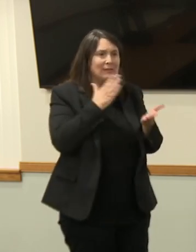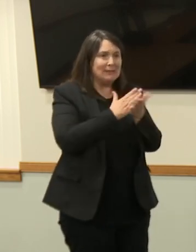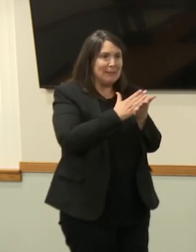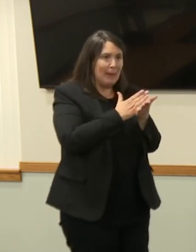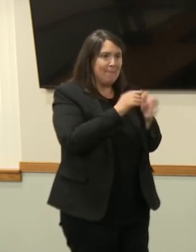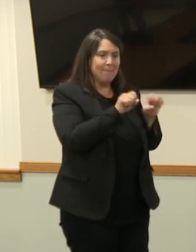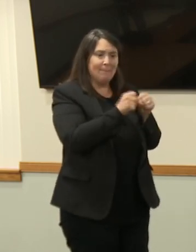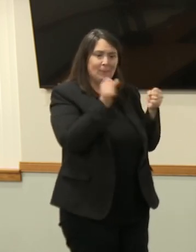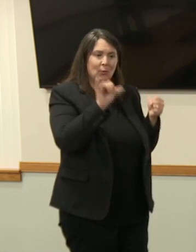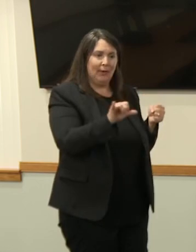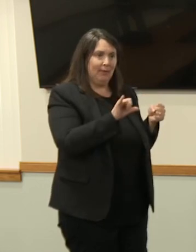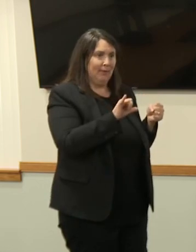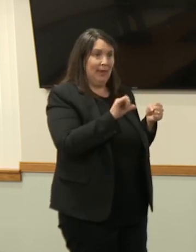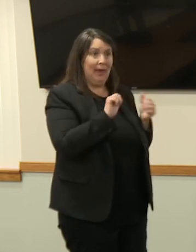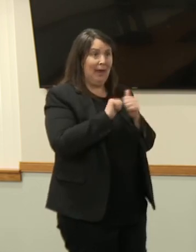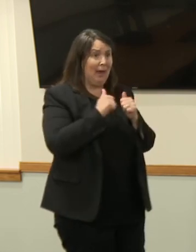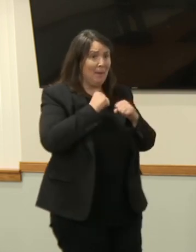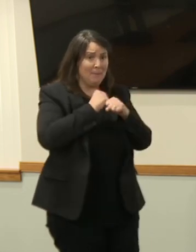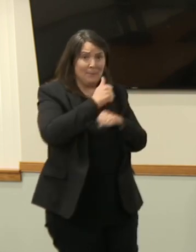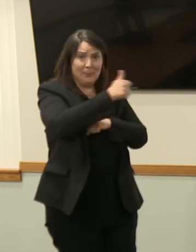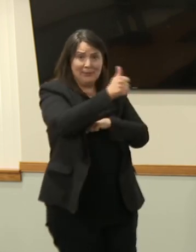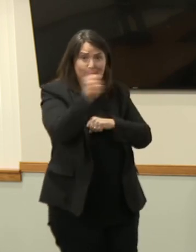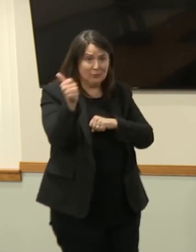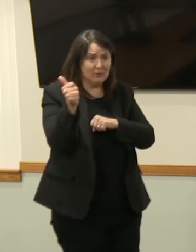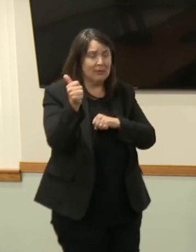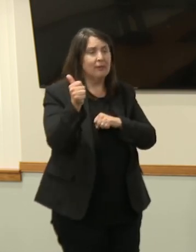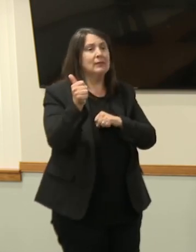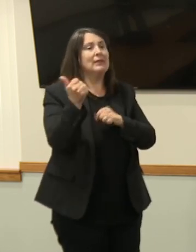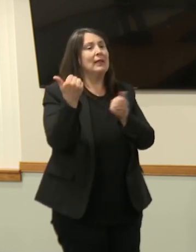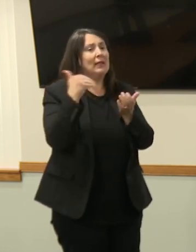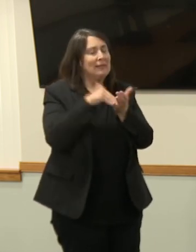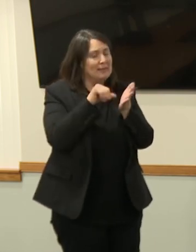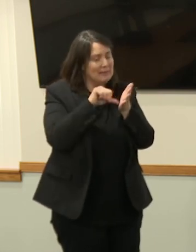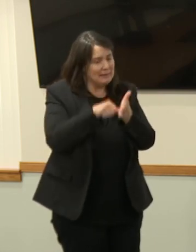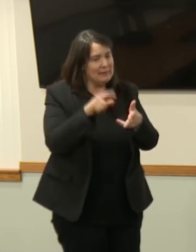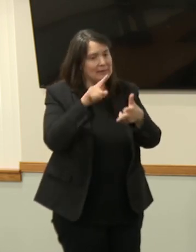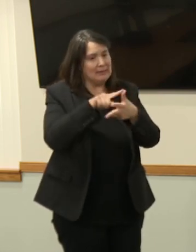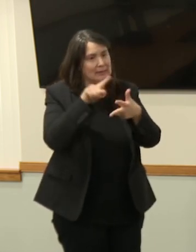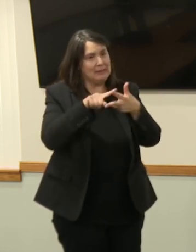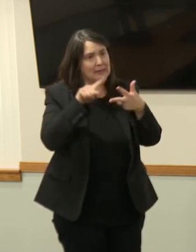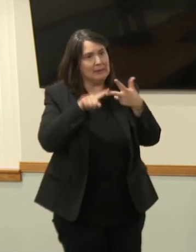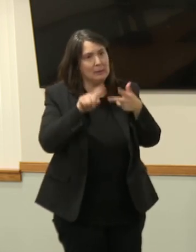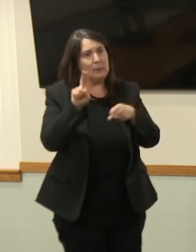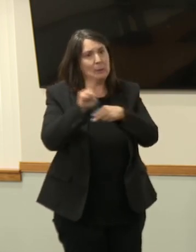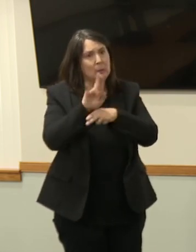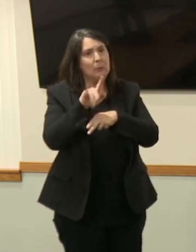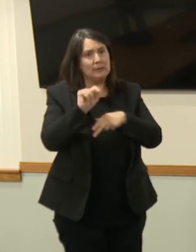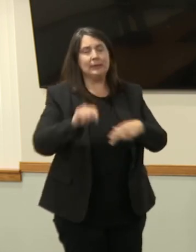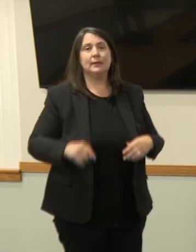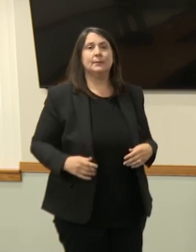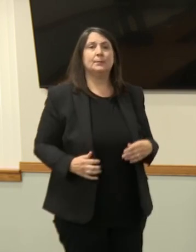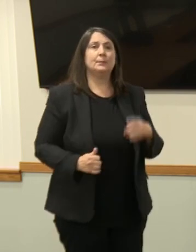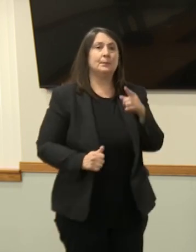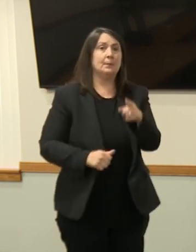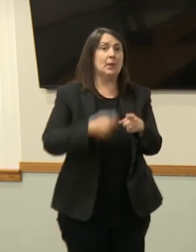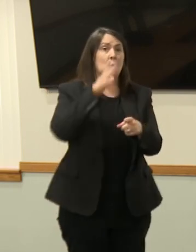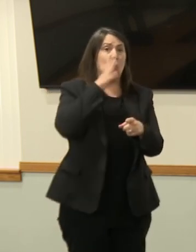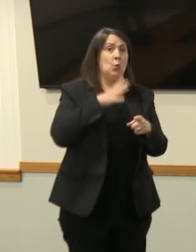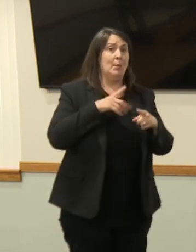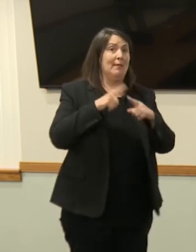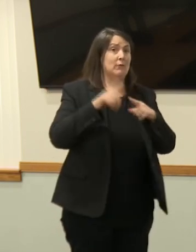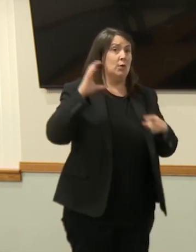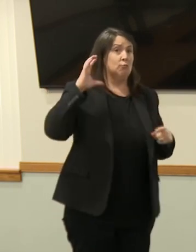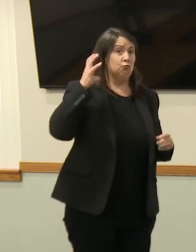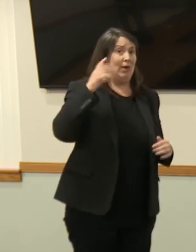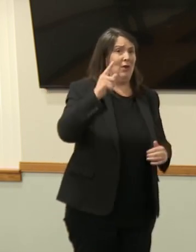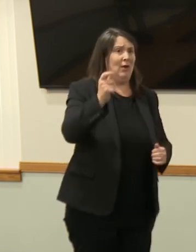to really protect our community is those non-pharmaceutical interventions. Monica, what is your message to local athletic directors